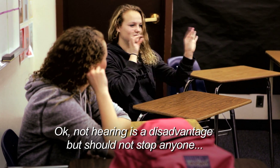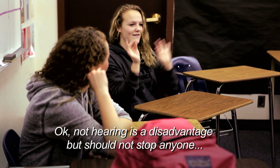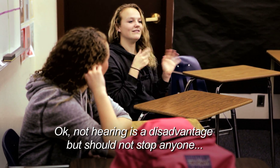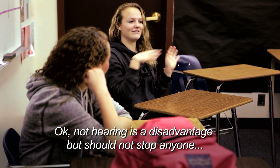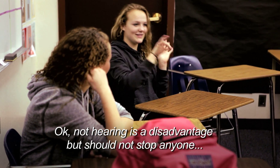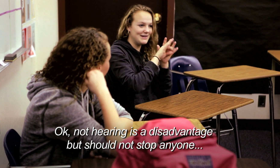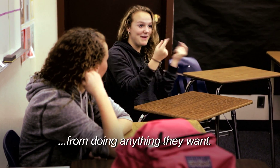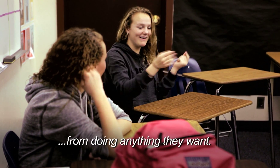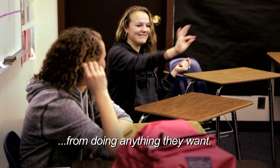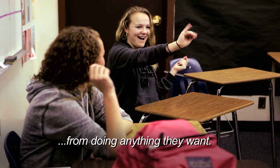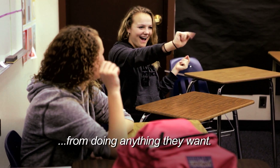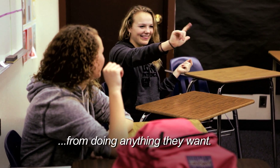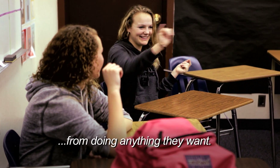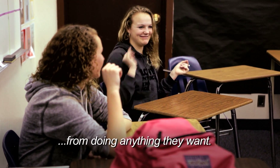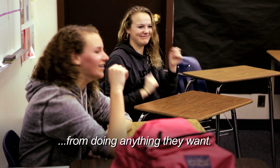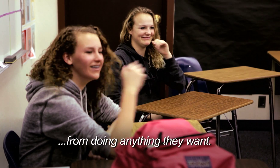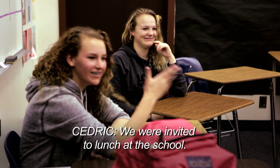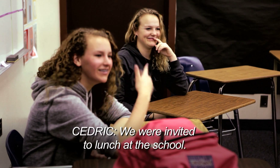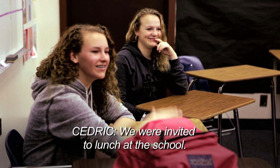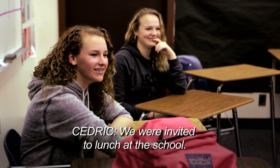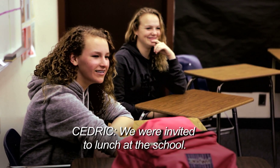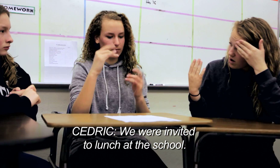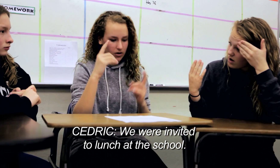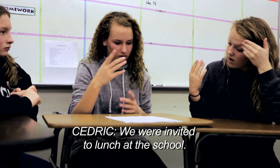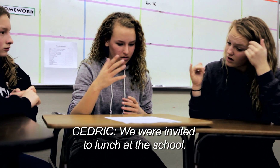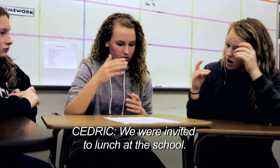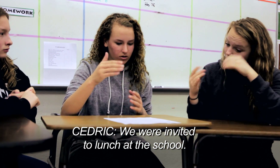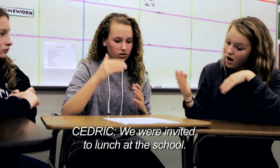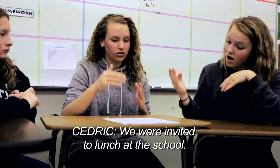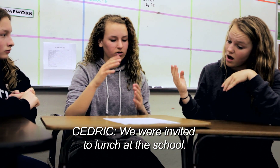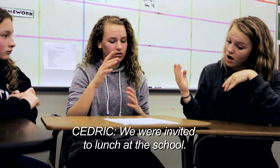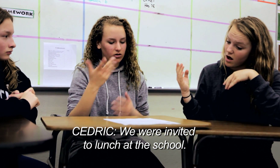stop anyone from doing anything they want. We were invited to lunch at the school.